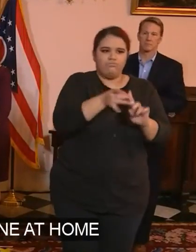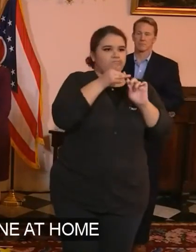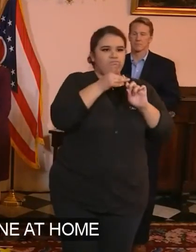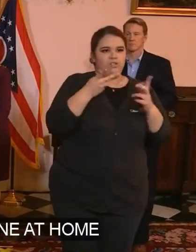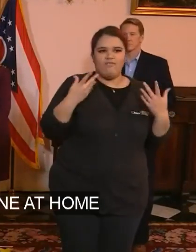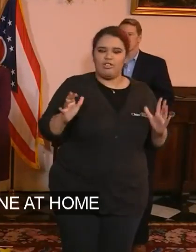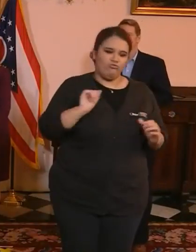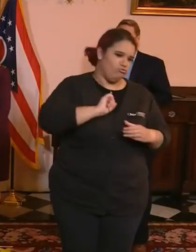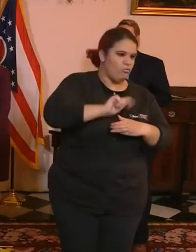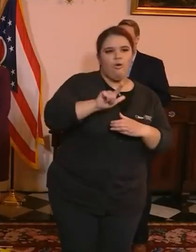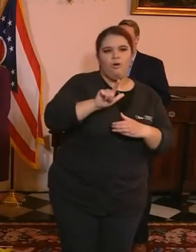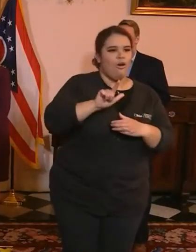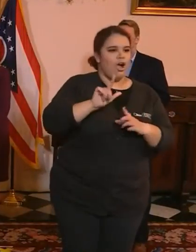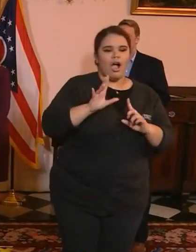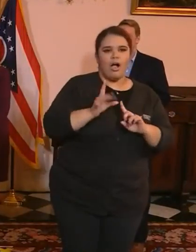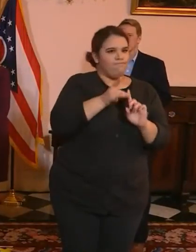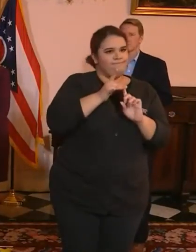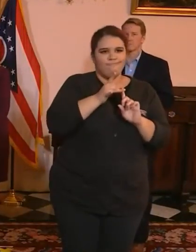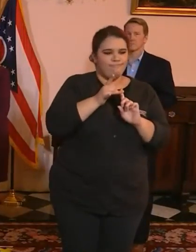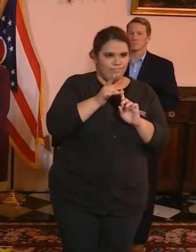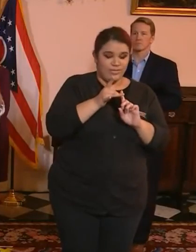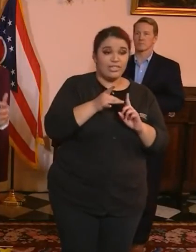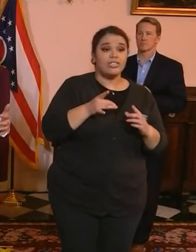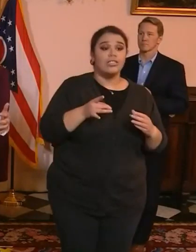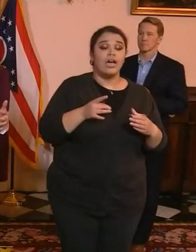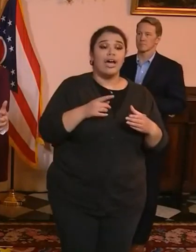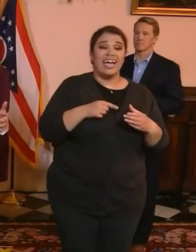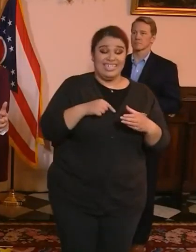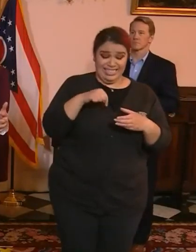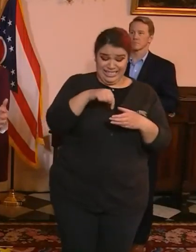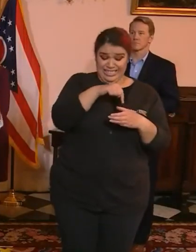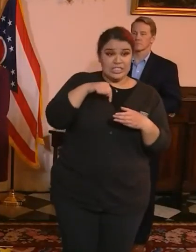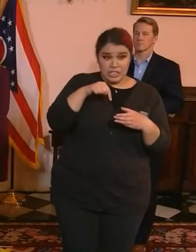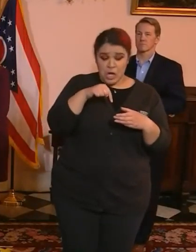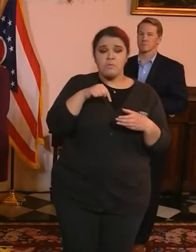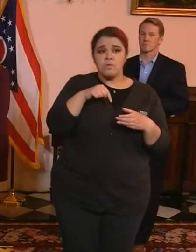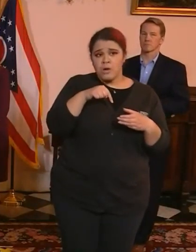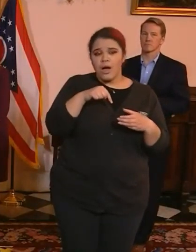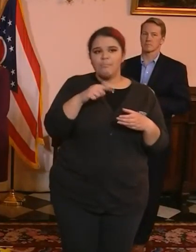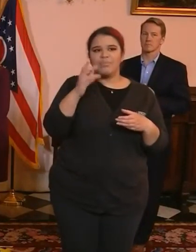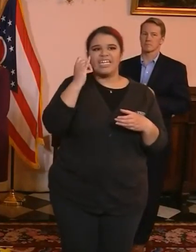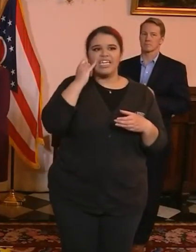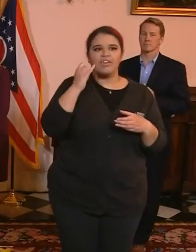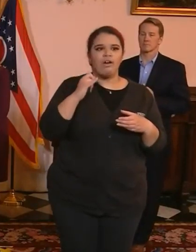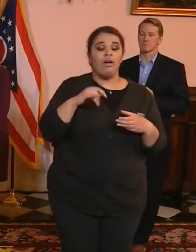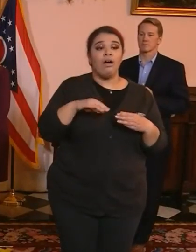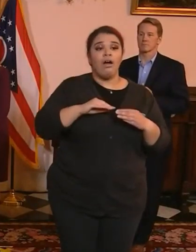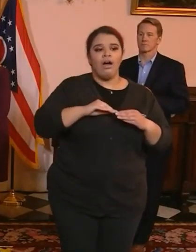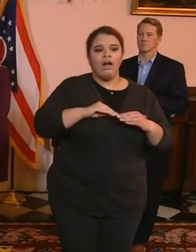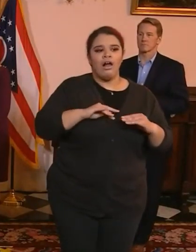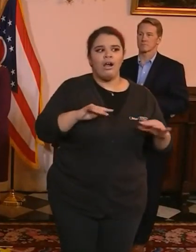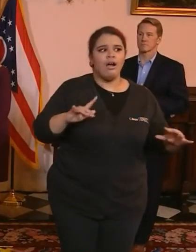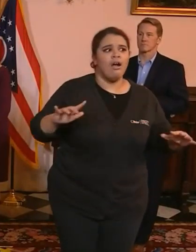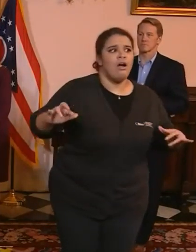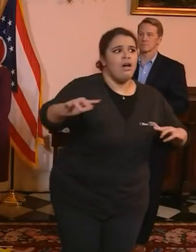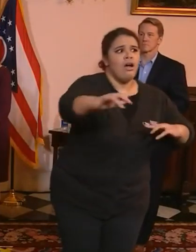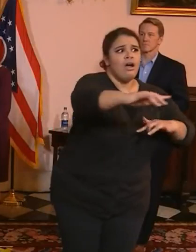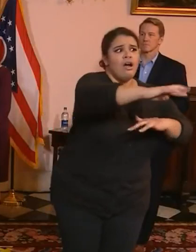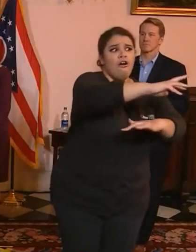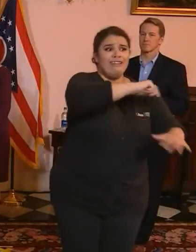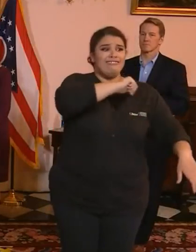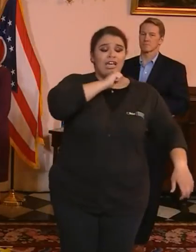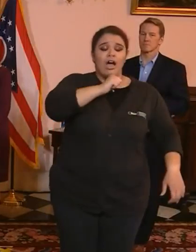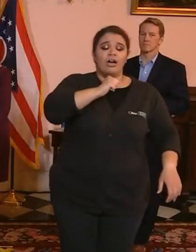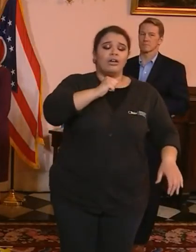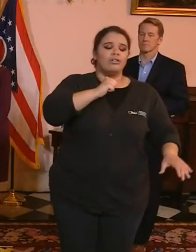And we are going to spread it amongst our small groups, but if we're not out spreading it in the world, then that makes all the difference. And other people can be leaving stuff on